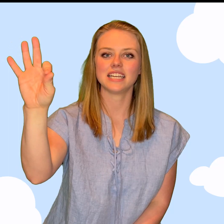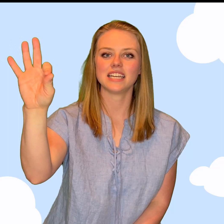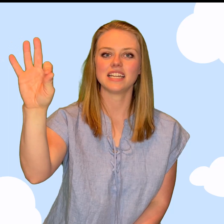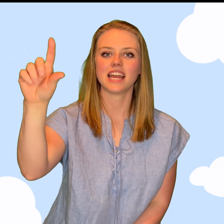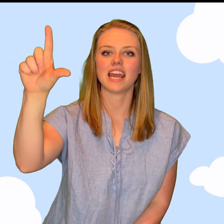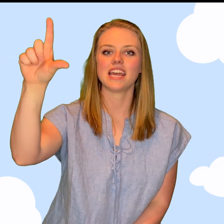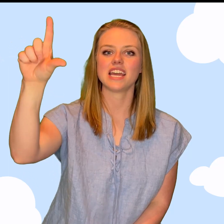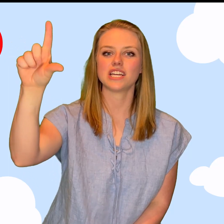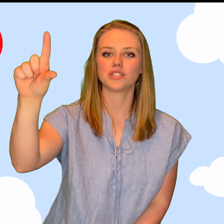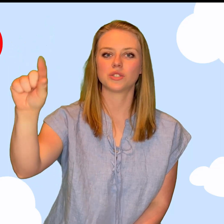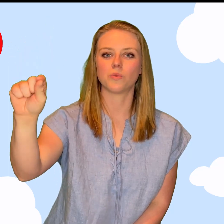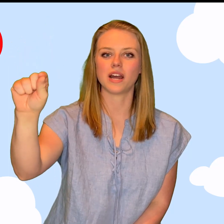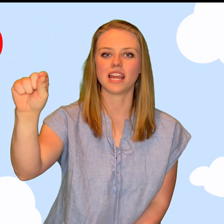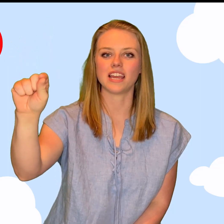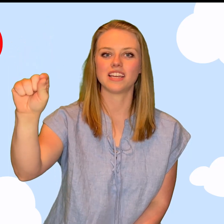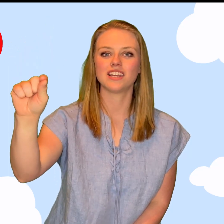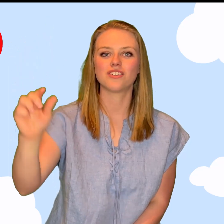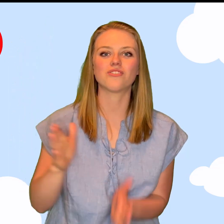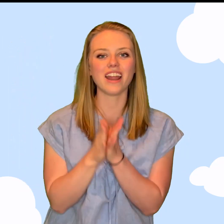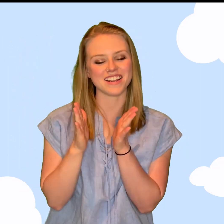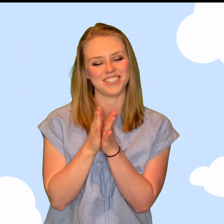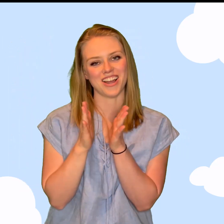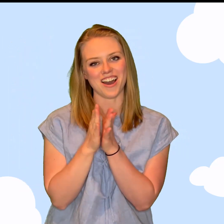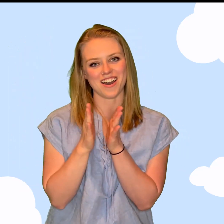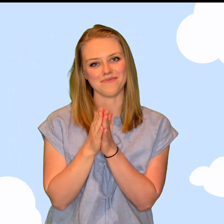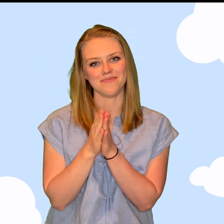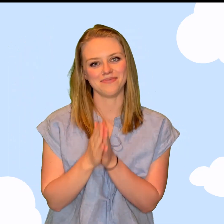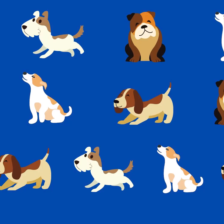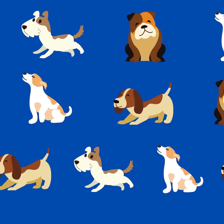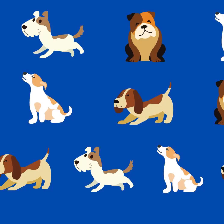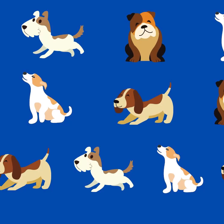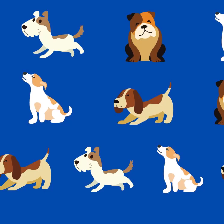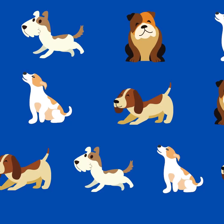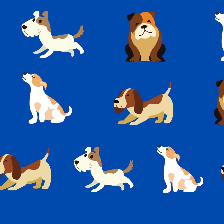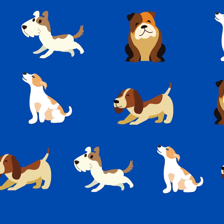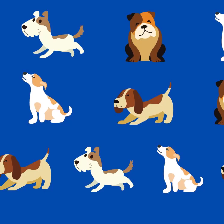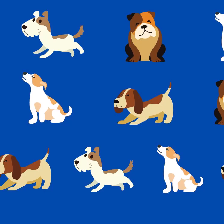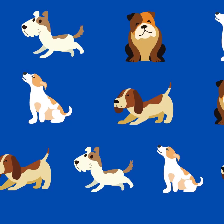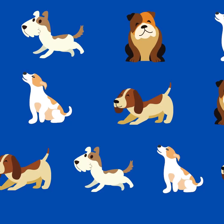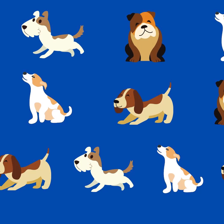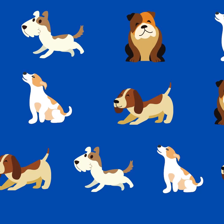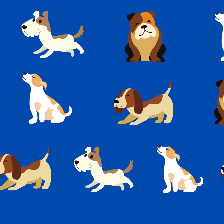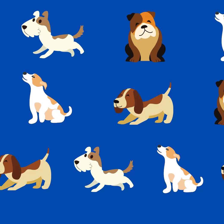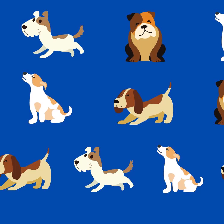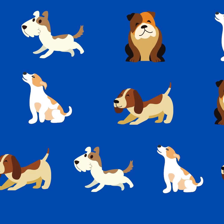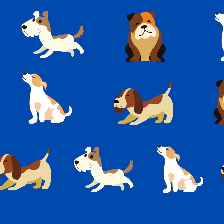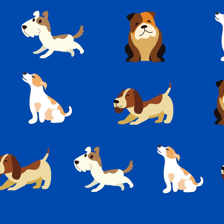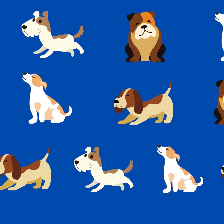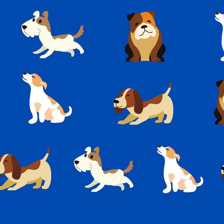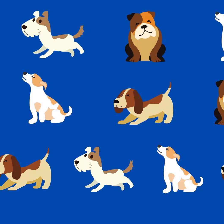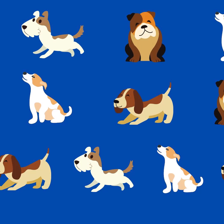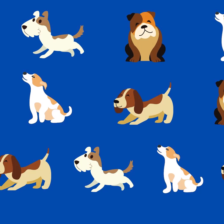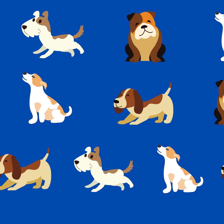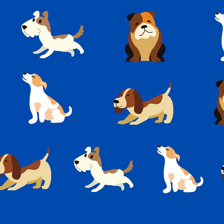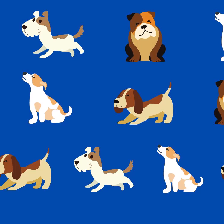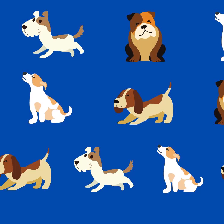19, and 20. Great job! How many dogs can we count? Ready?